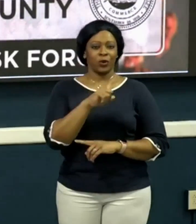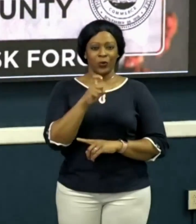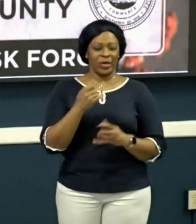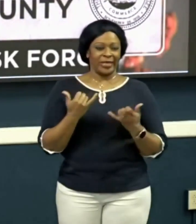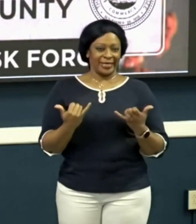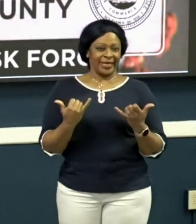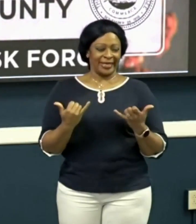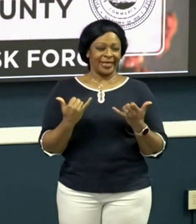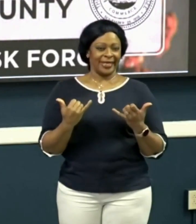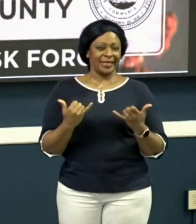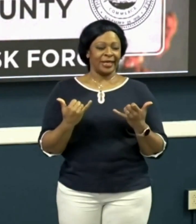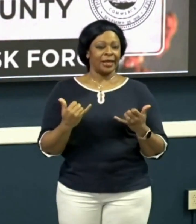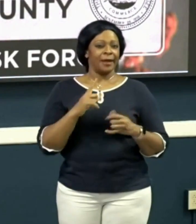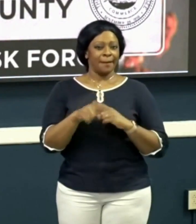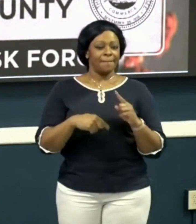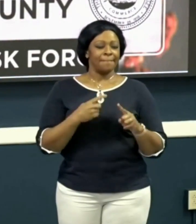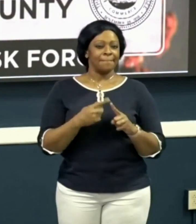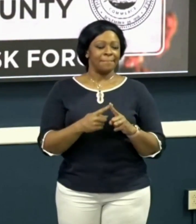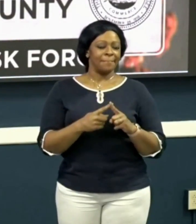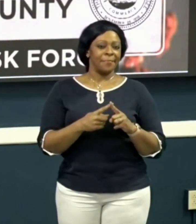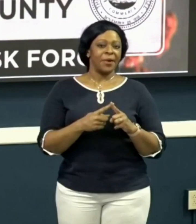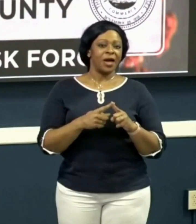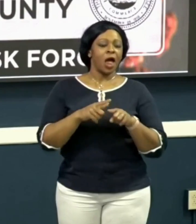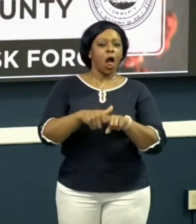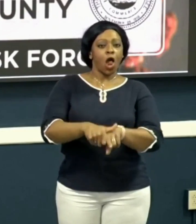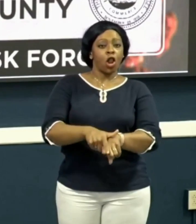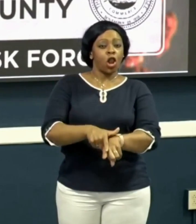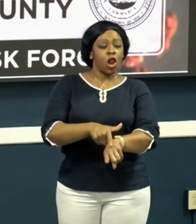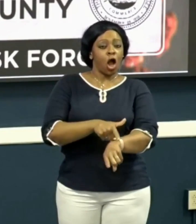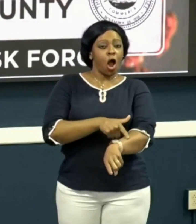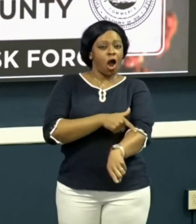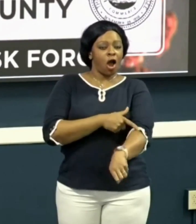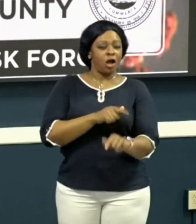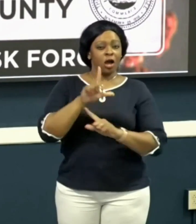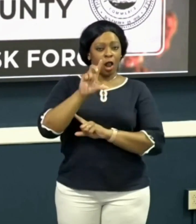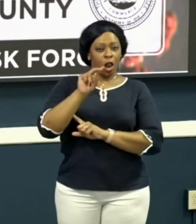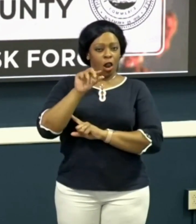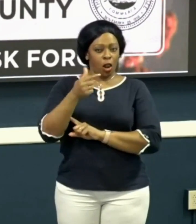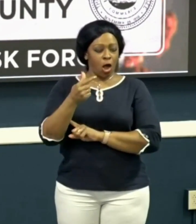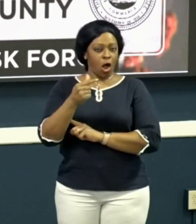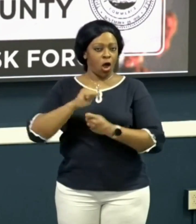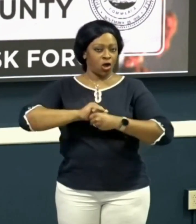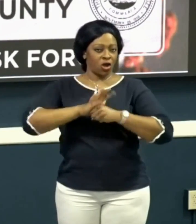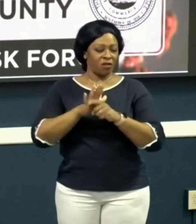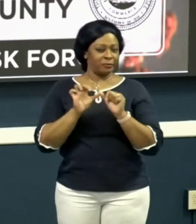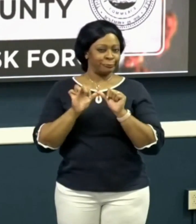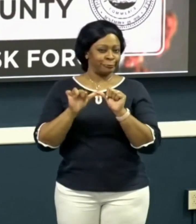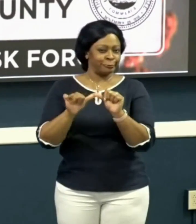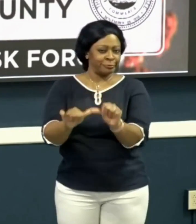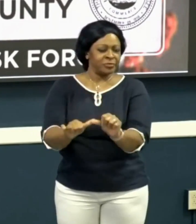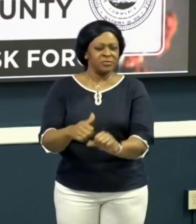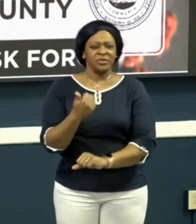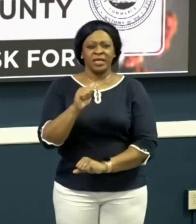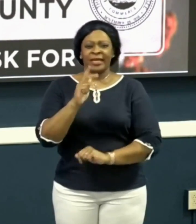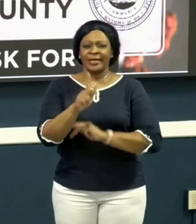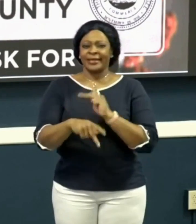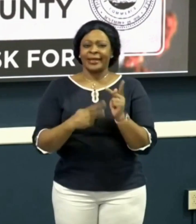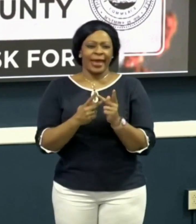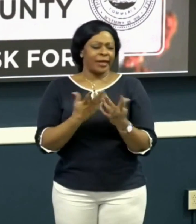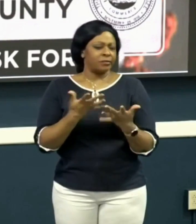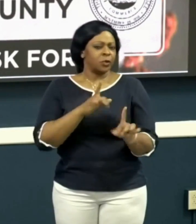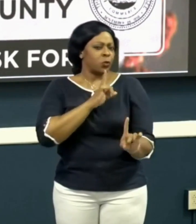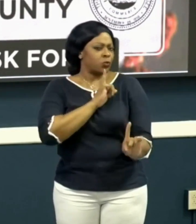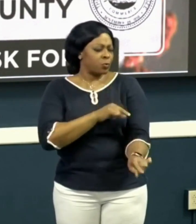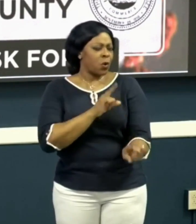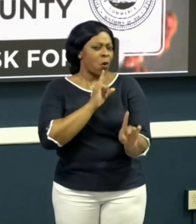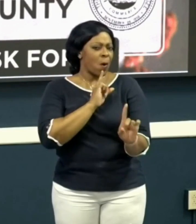today, and it's regarding long COVID. I am curious if there's any type of centralized reporting